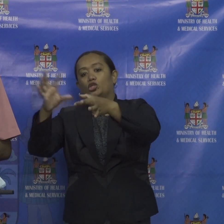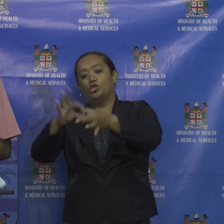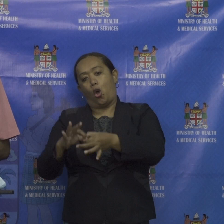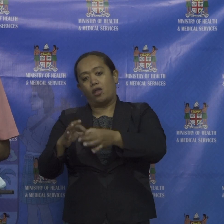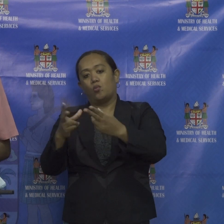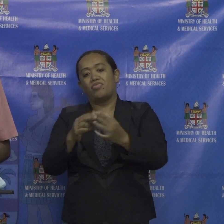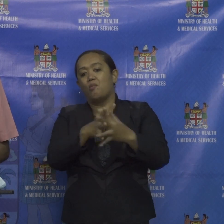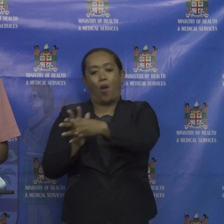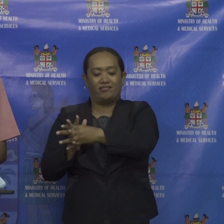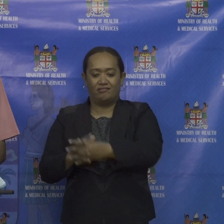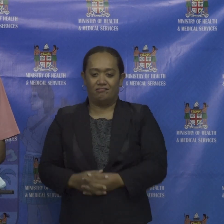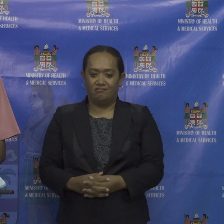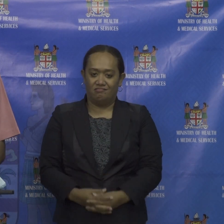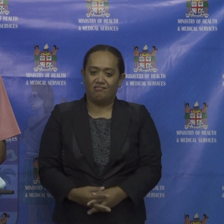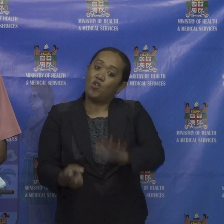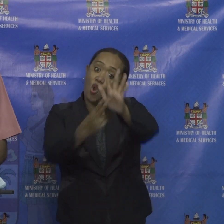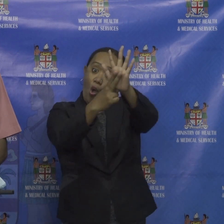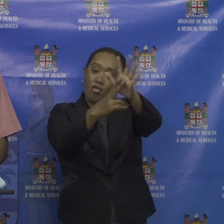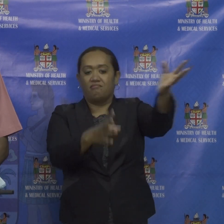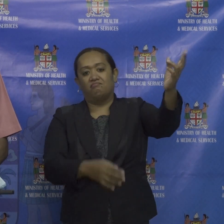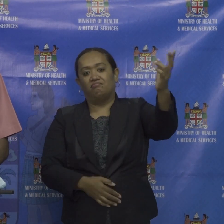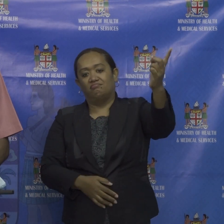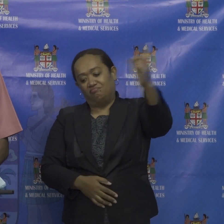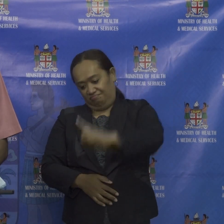colleagues supporting them in their role.